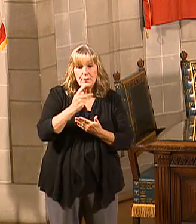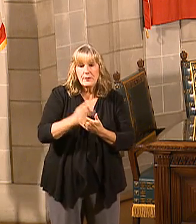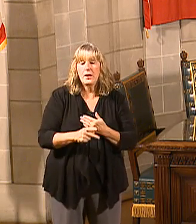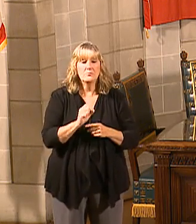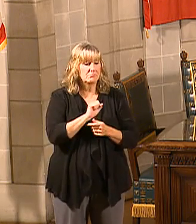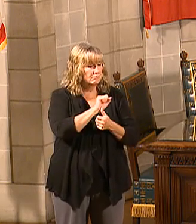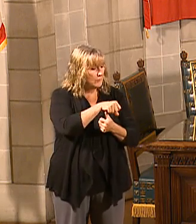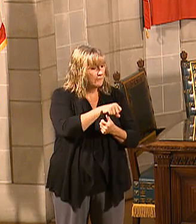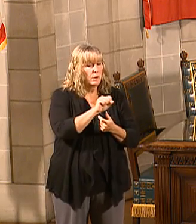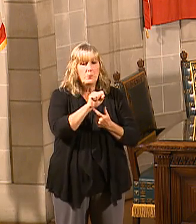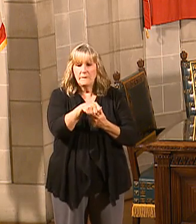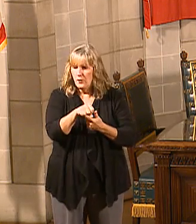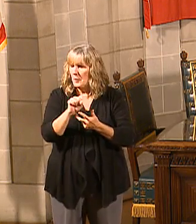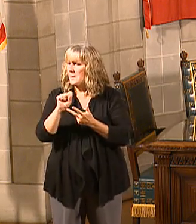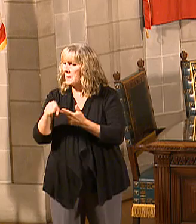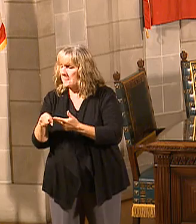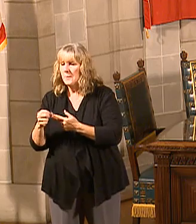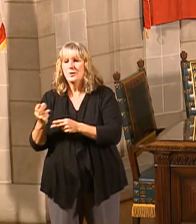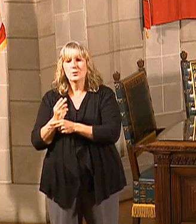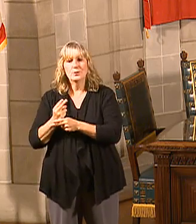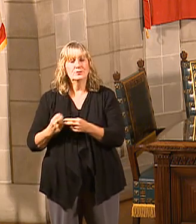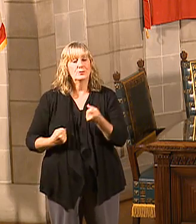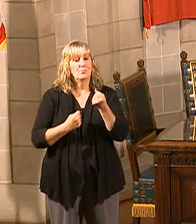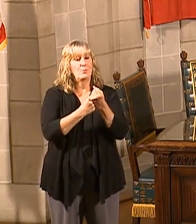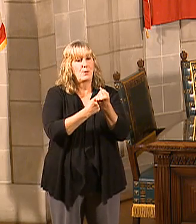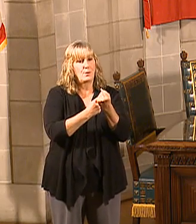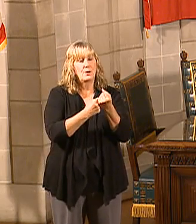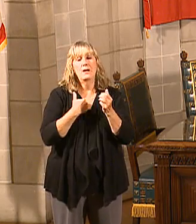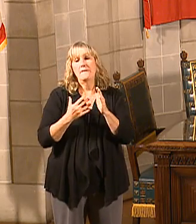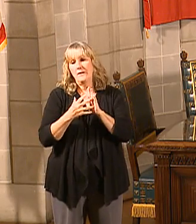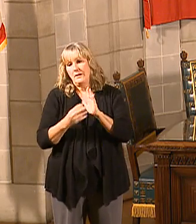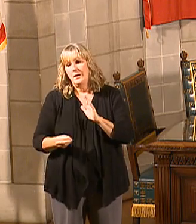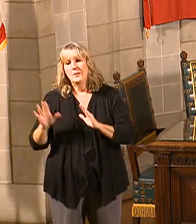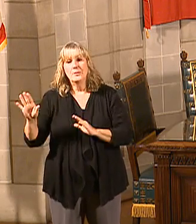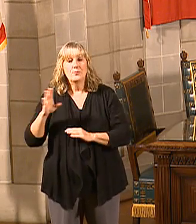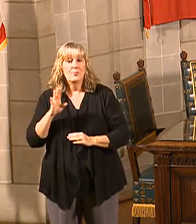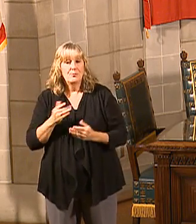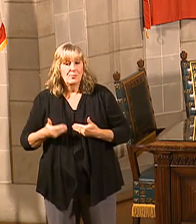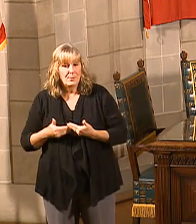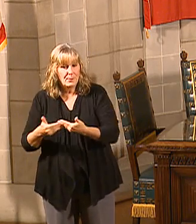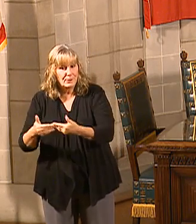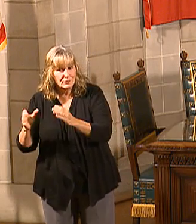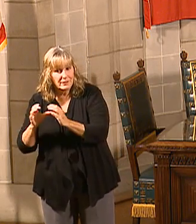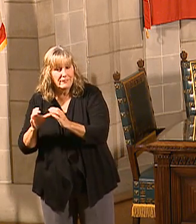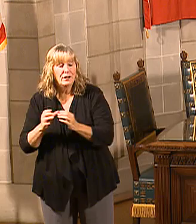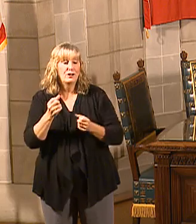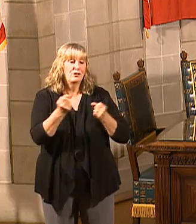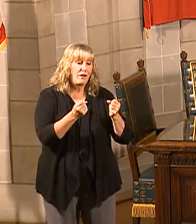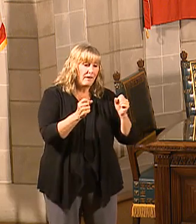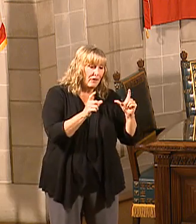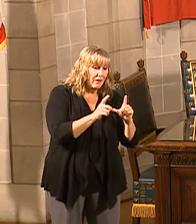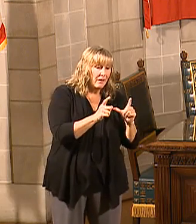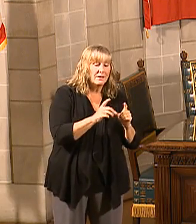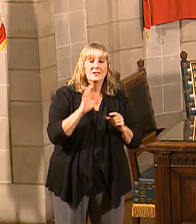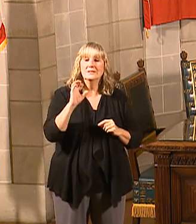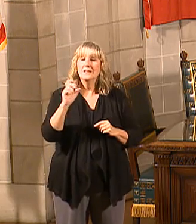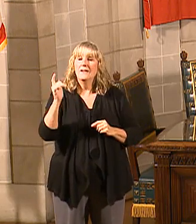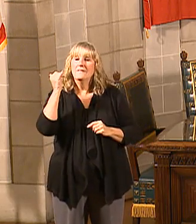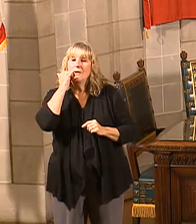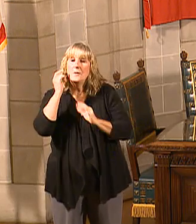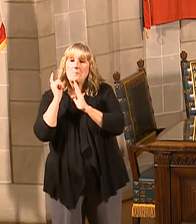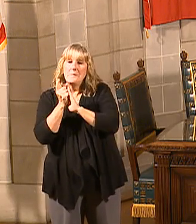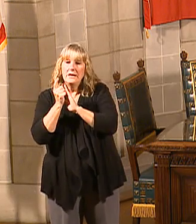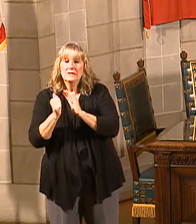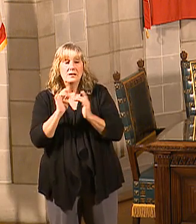these barriers, utilizing the support. He got a copy of his birth certificate, a driver's license, cell phone minutes so he could